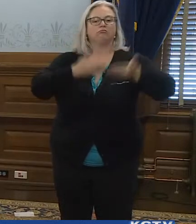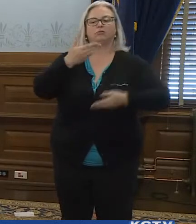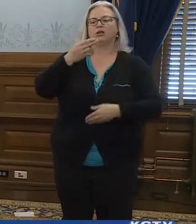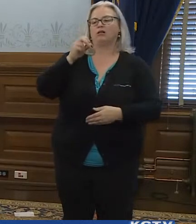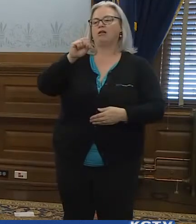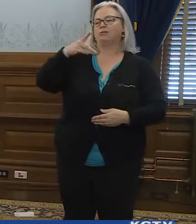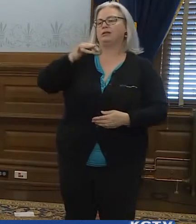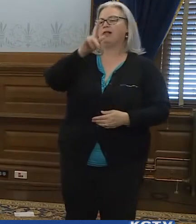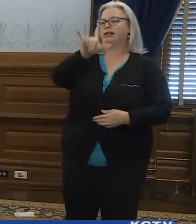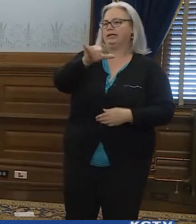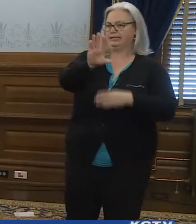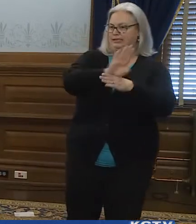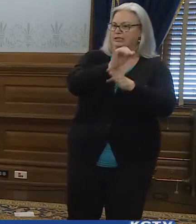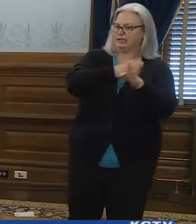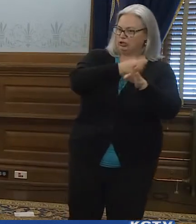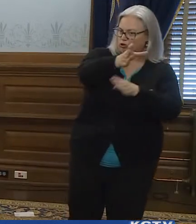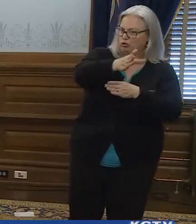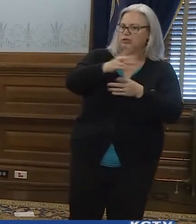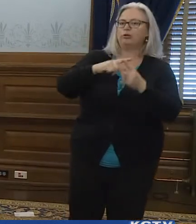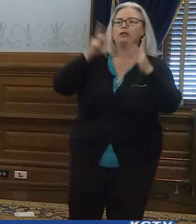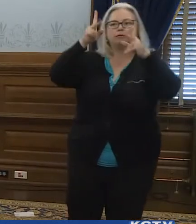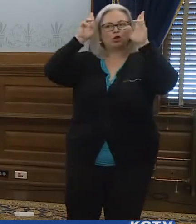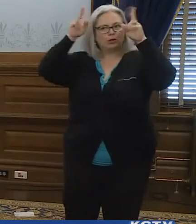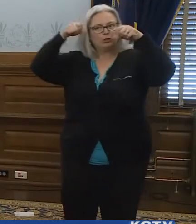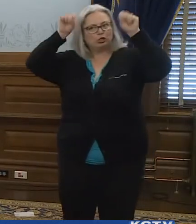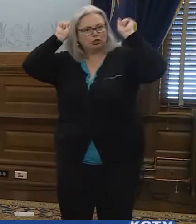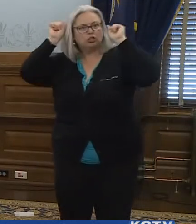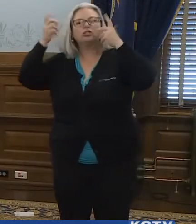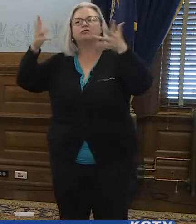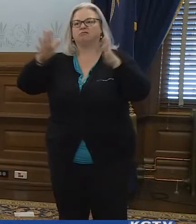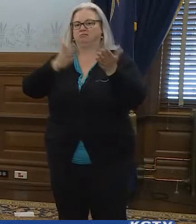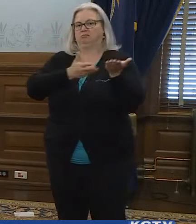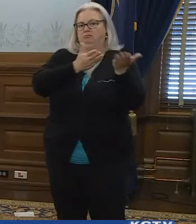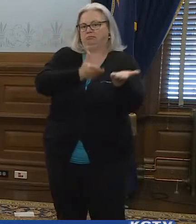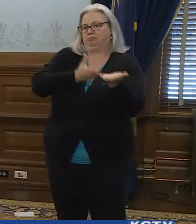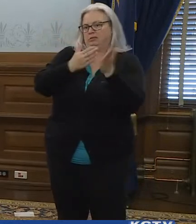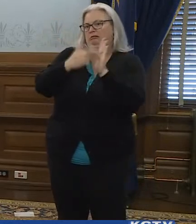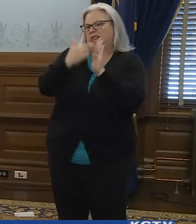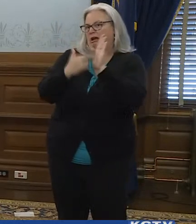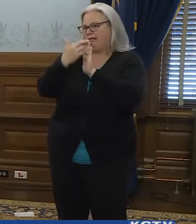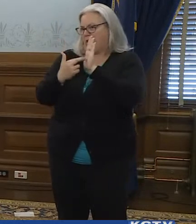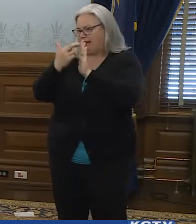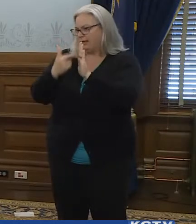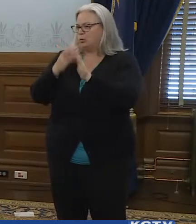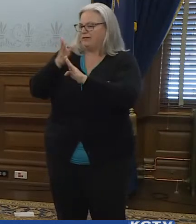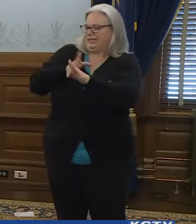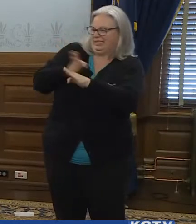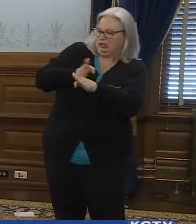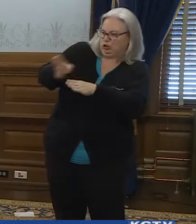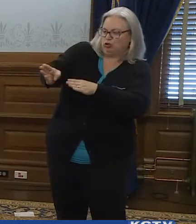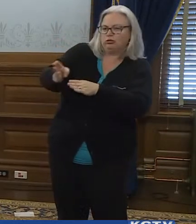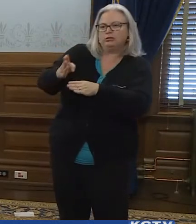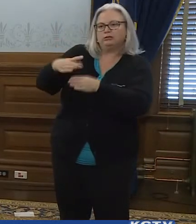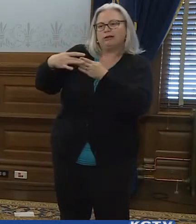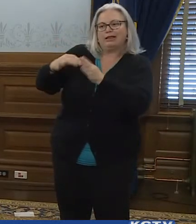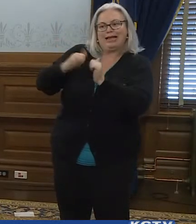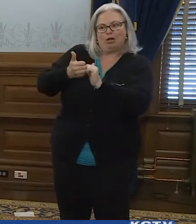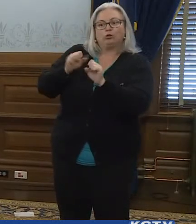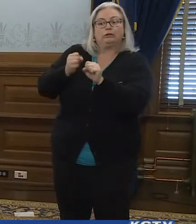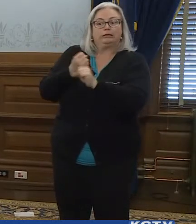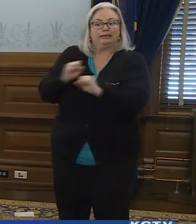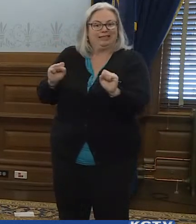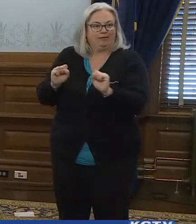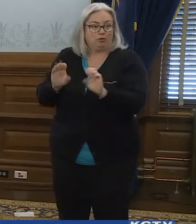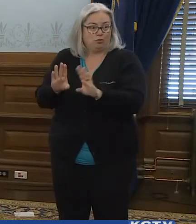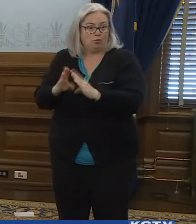industry. We did that with your barber and your hairdresser. We got the industry guidelines on how to do it safely.